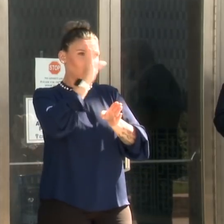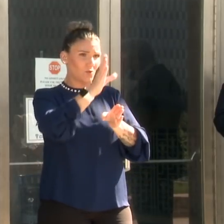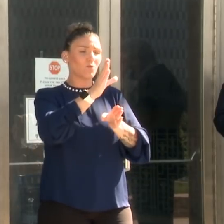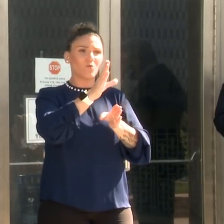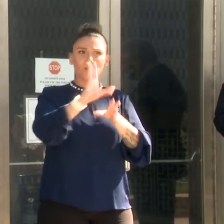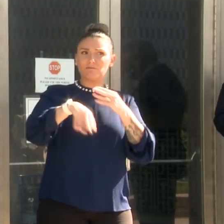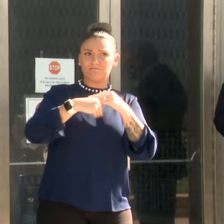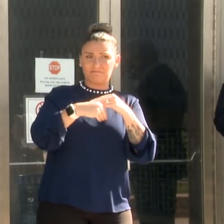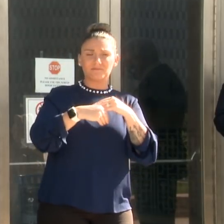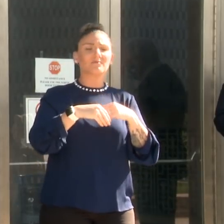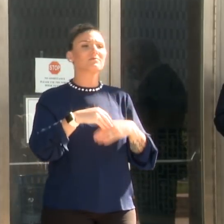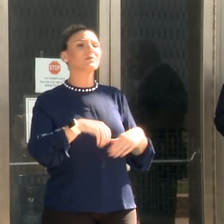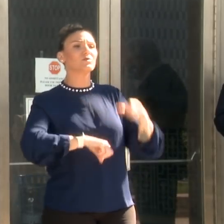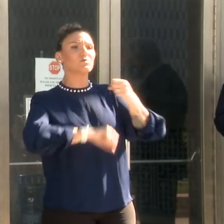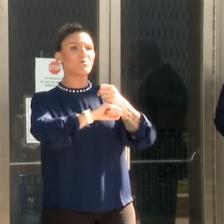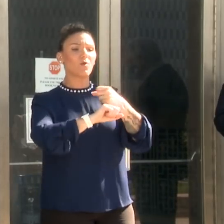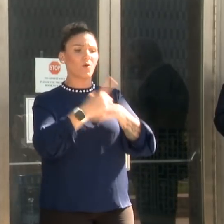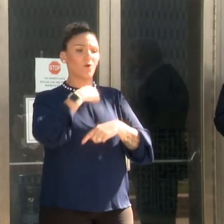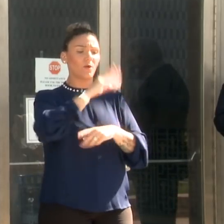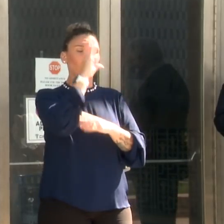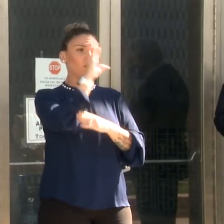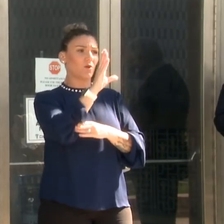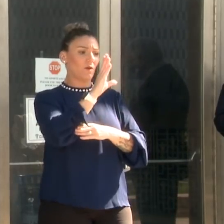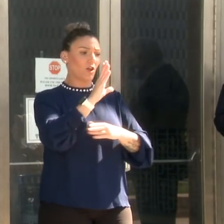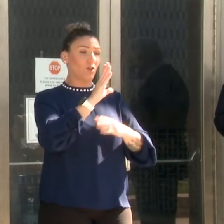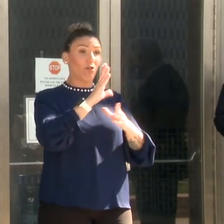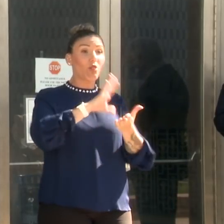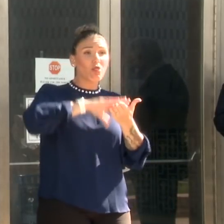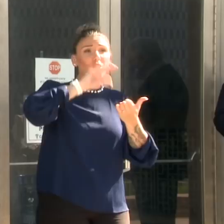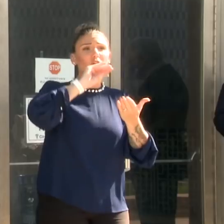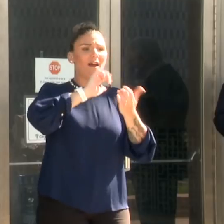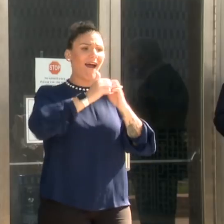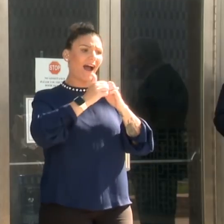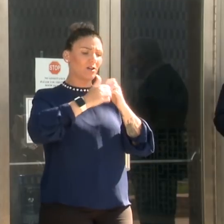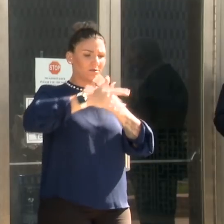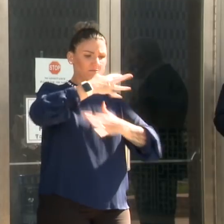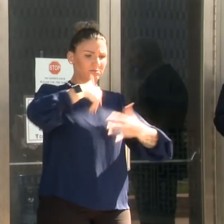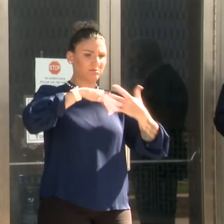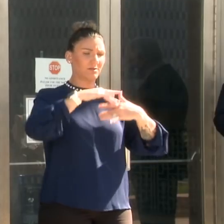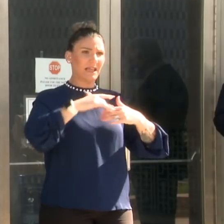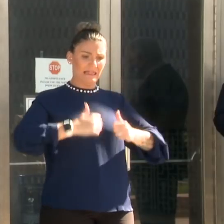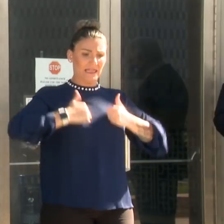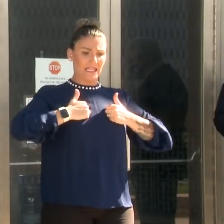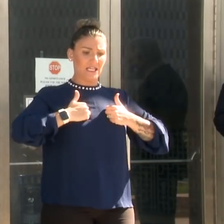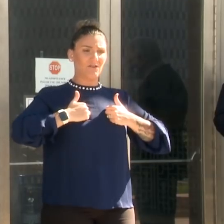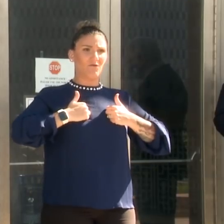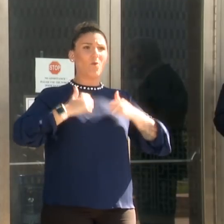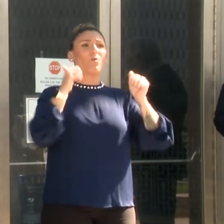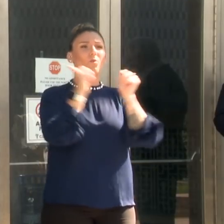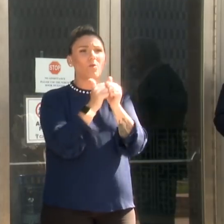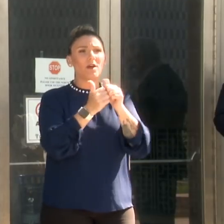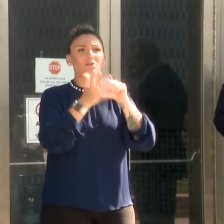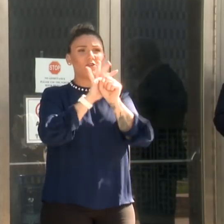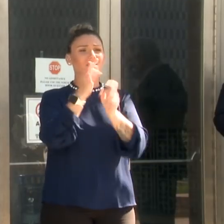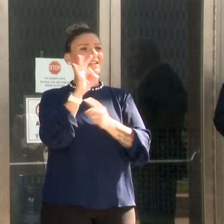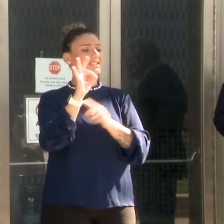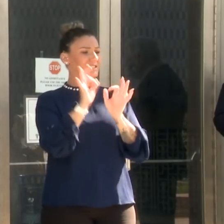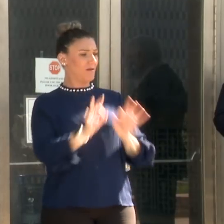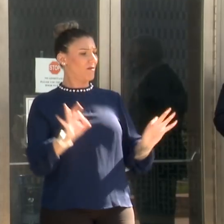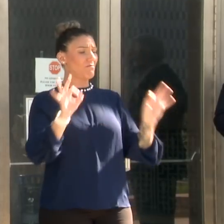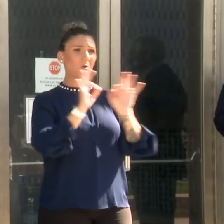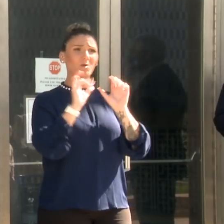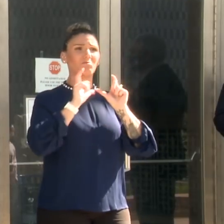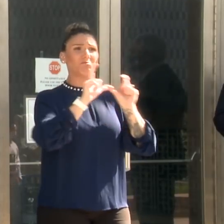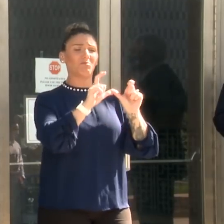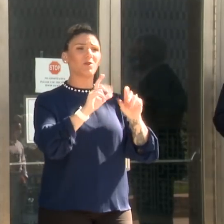this, we will learn to coexist with COVID for the time being. It will be important for us to continue to wear masks. It will be